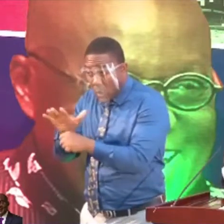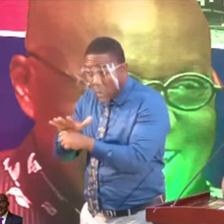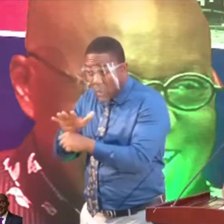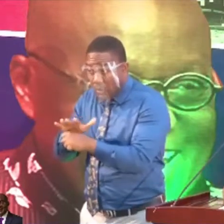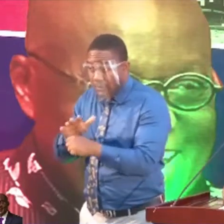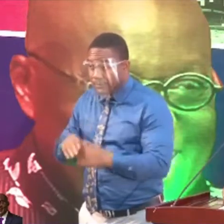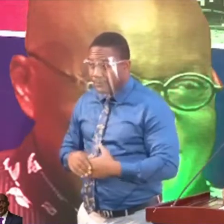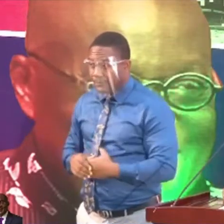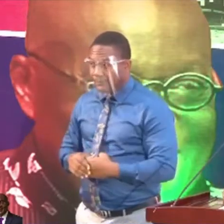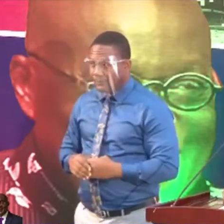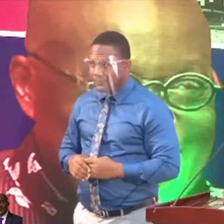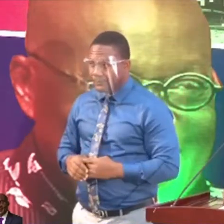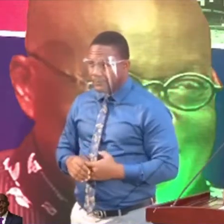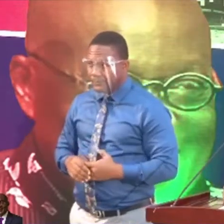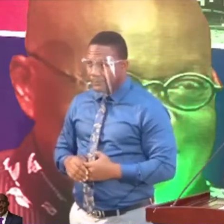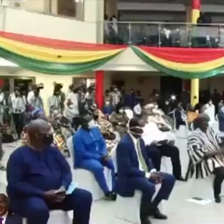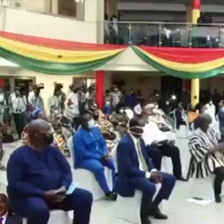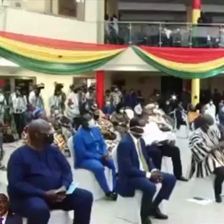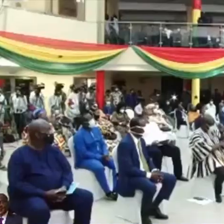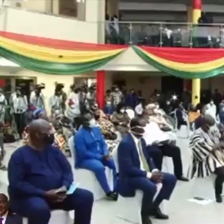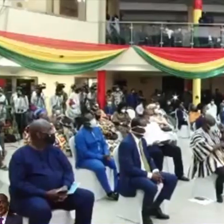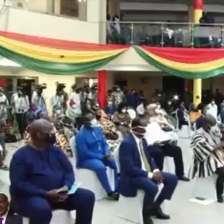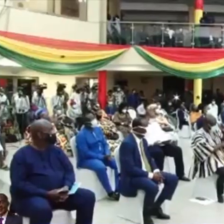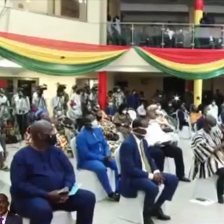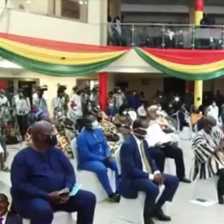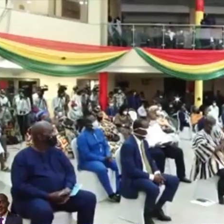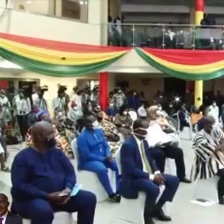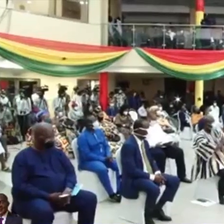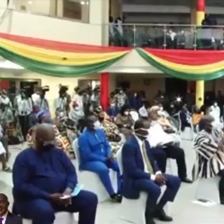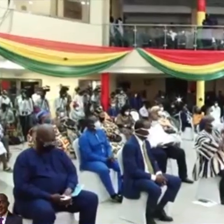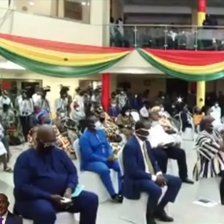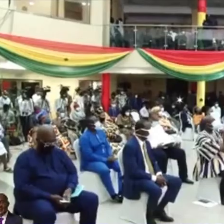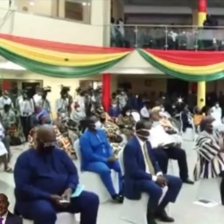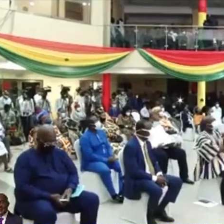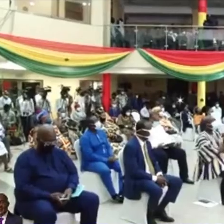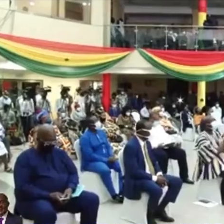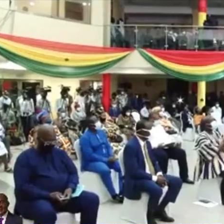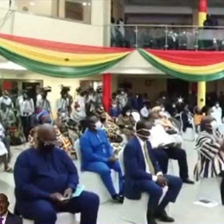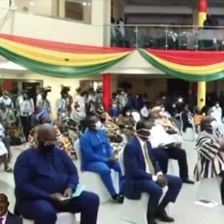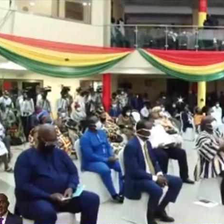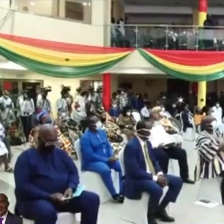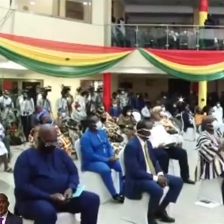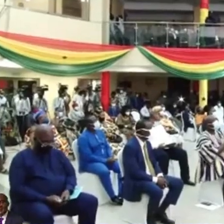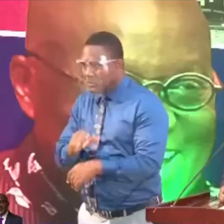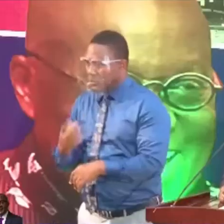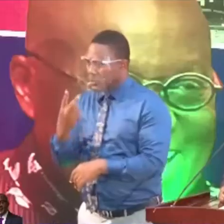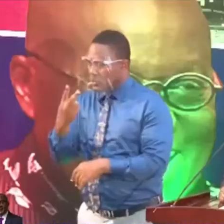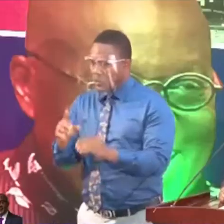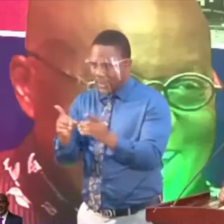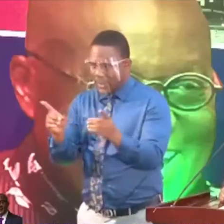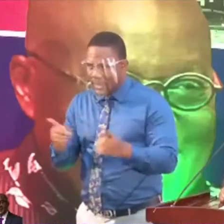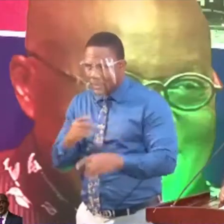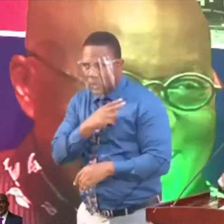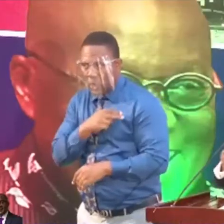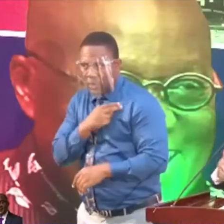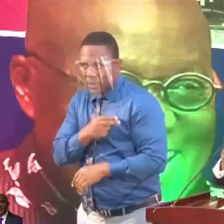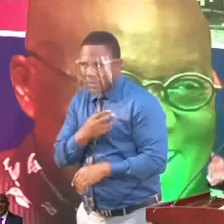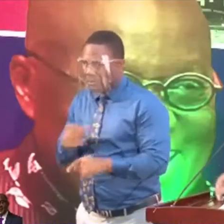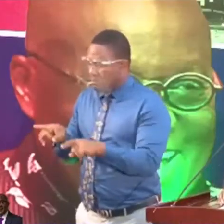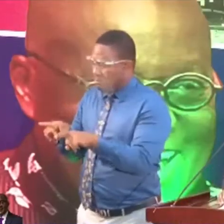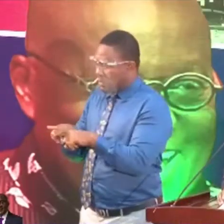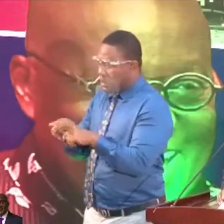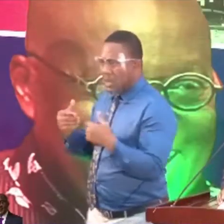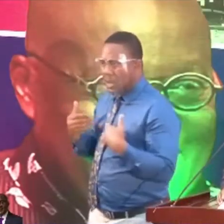including 10 polyclinics, 2 district hospitals. There's also